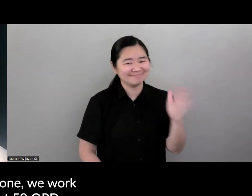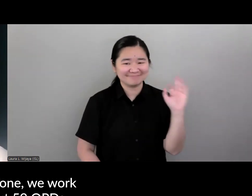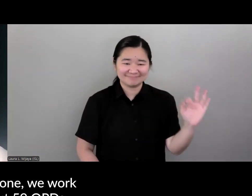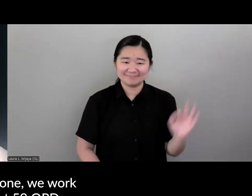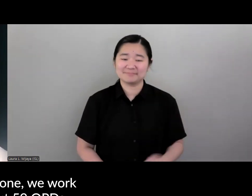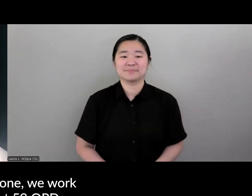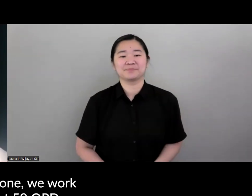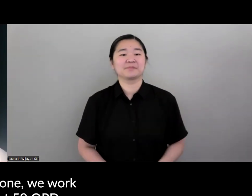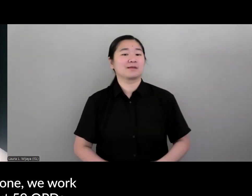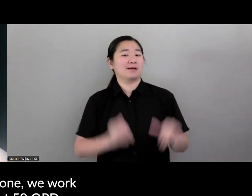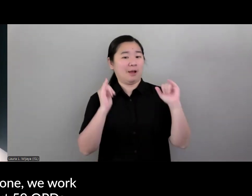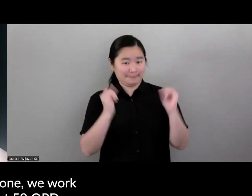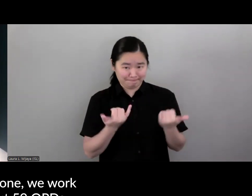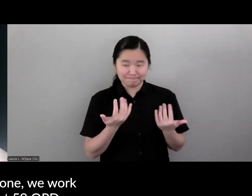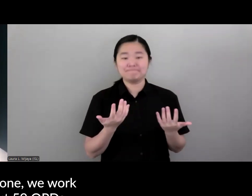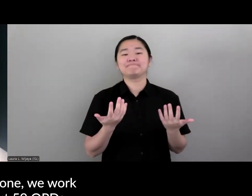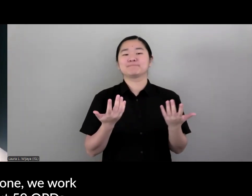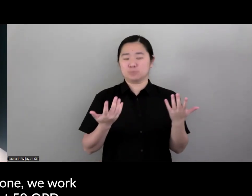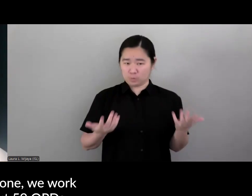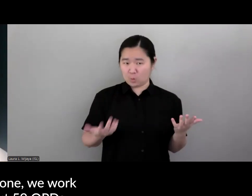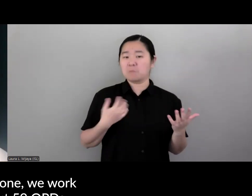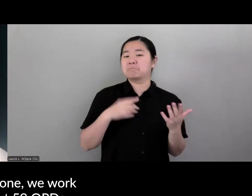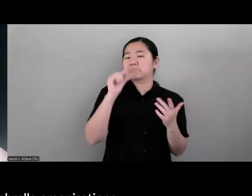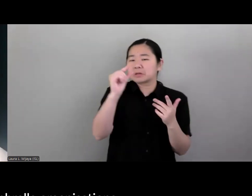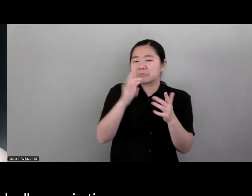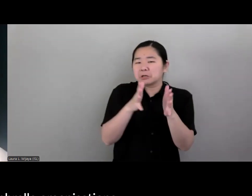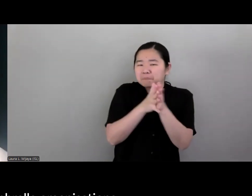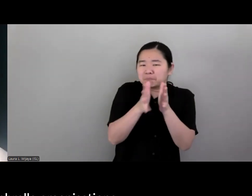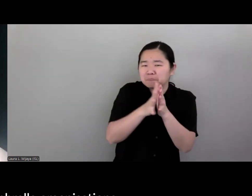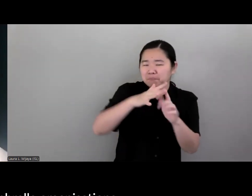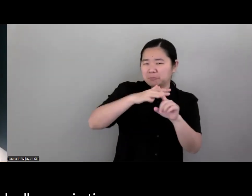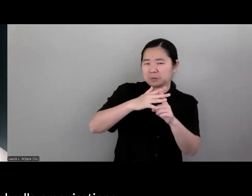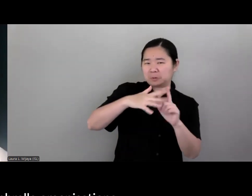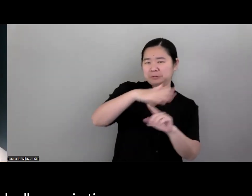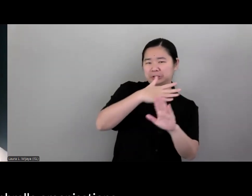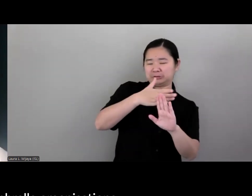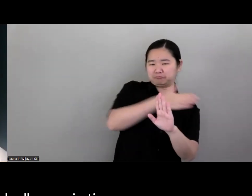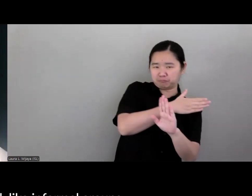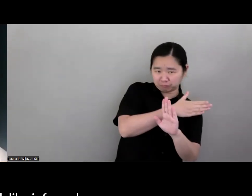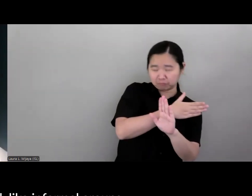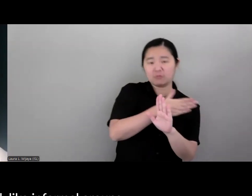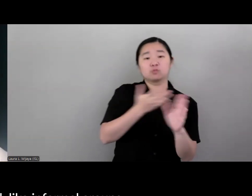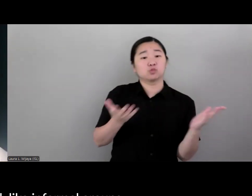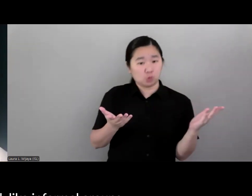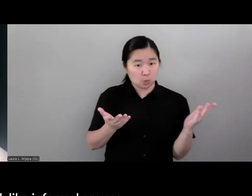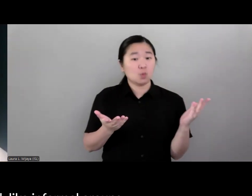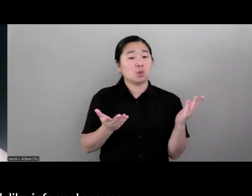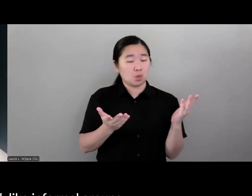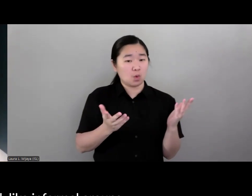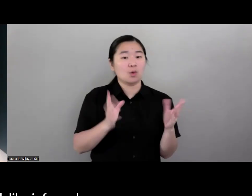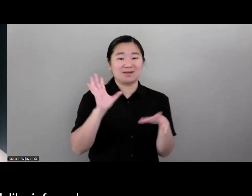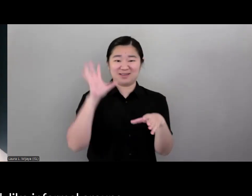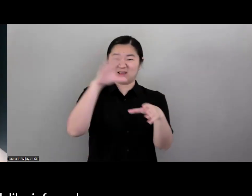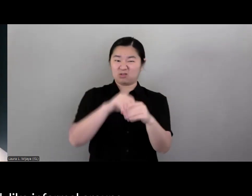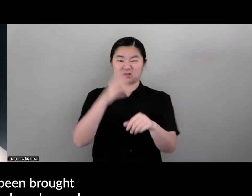In Nepal alone, we work with about 59 OPDs. Some are large umbrella organizations and some are small, like